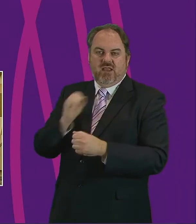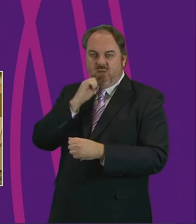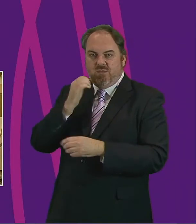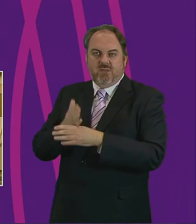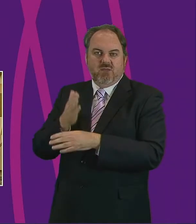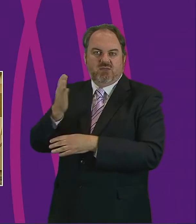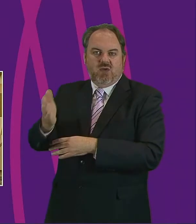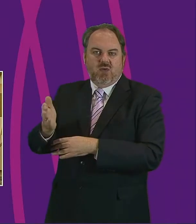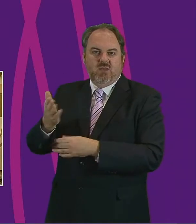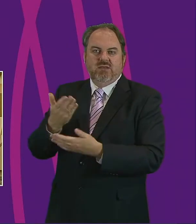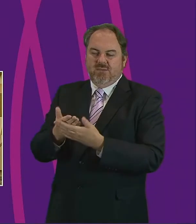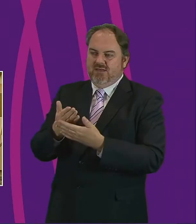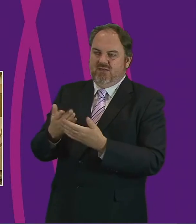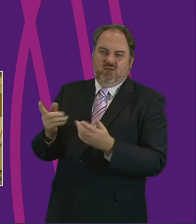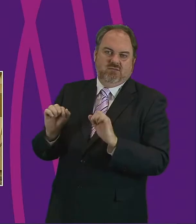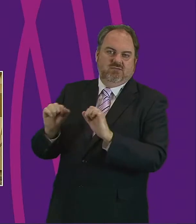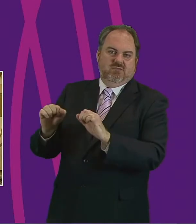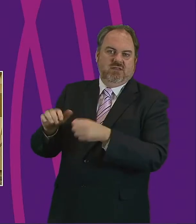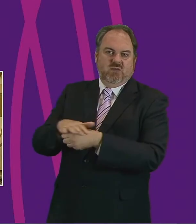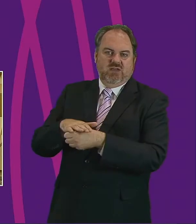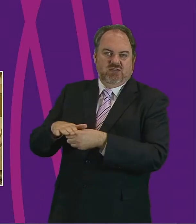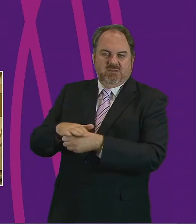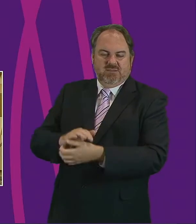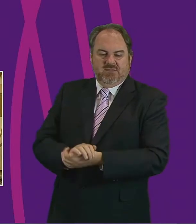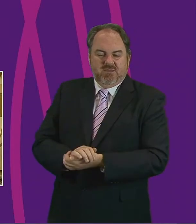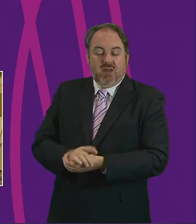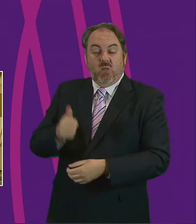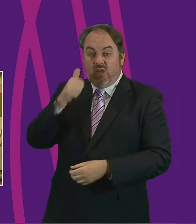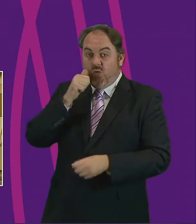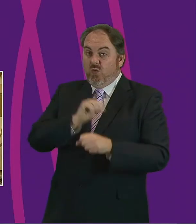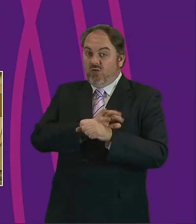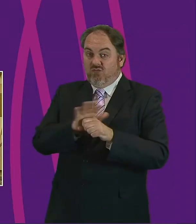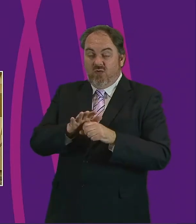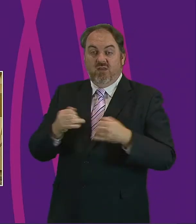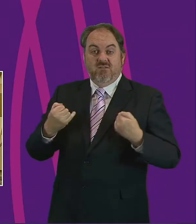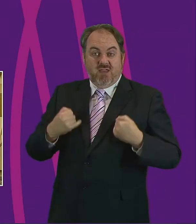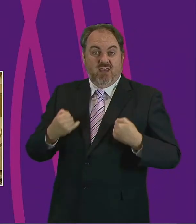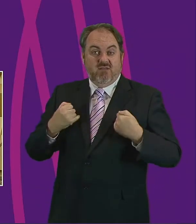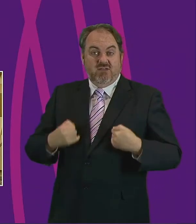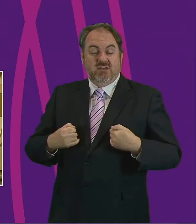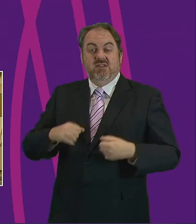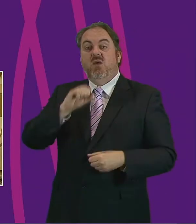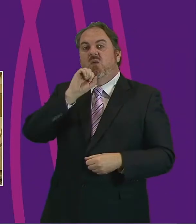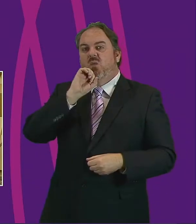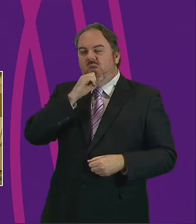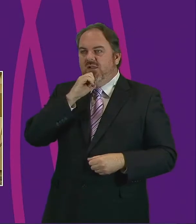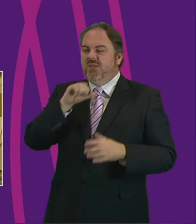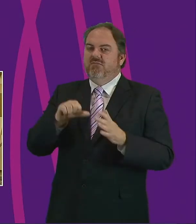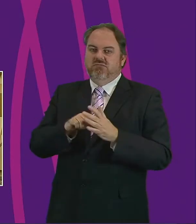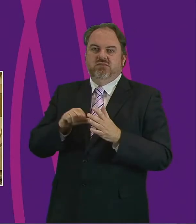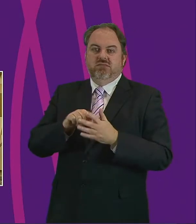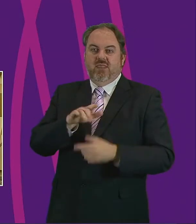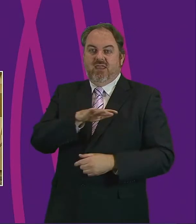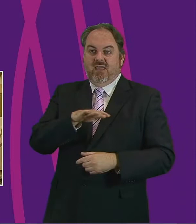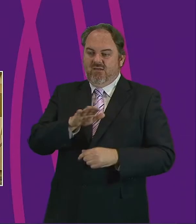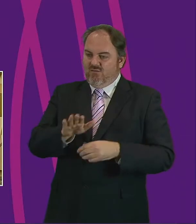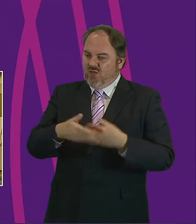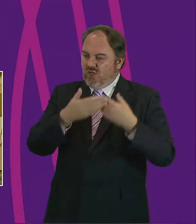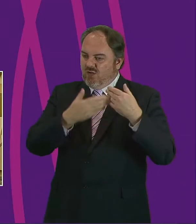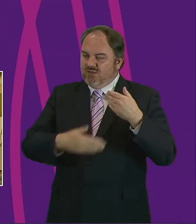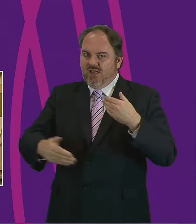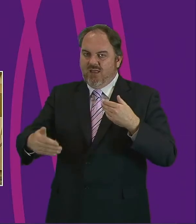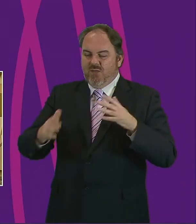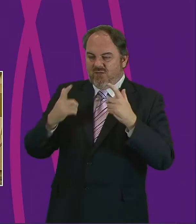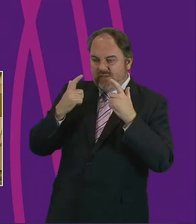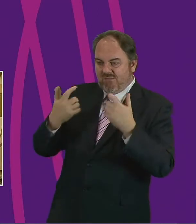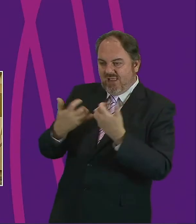that coronavirus may well be with us for some time to come, and so we will have to continue to balance the restarting of